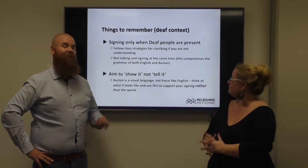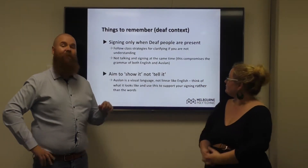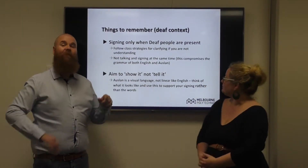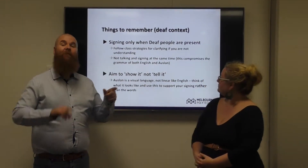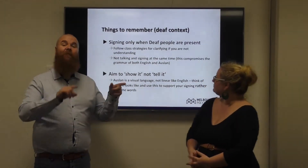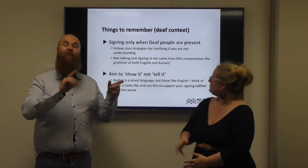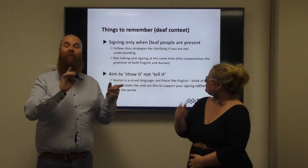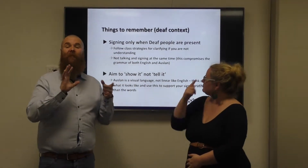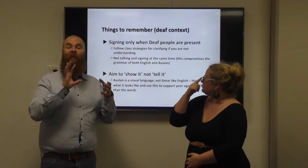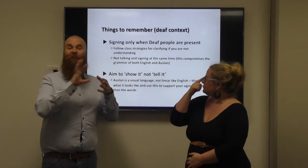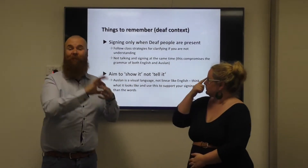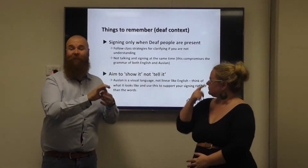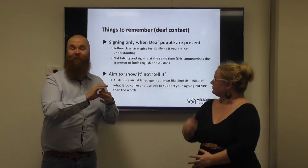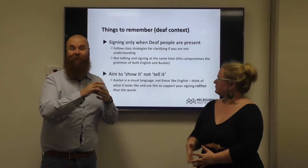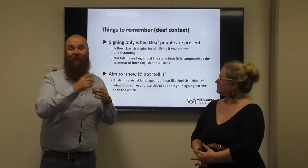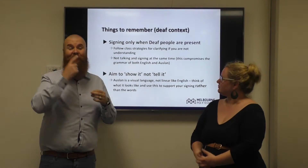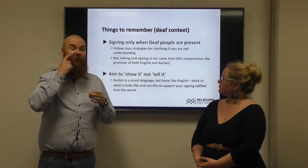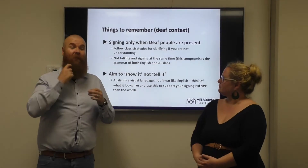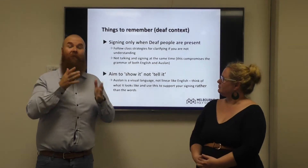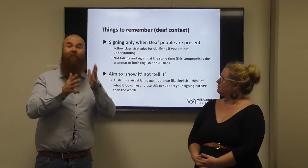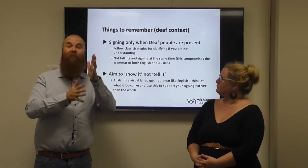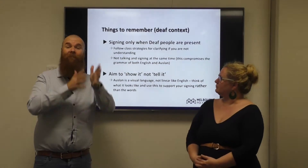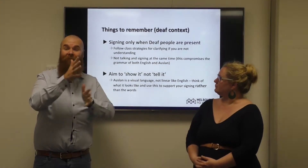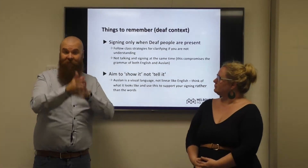if they want to join in the conversation or not.